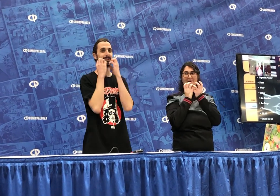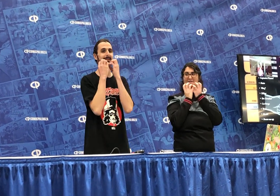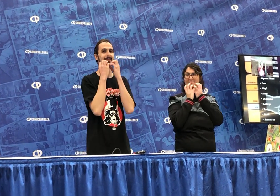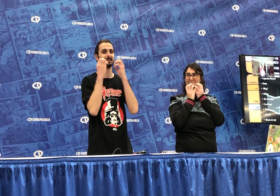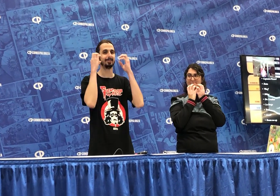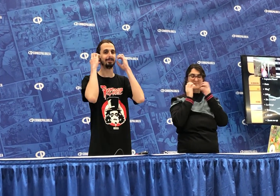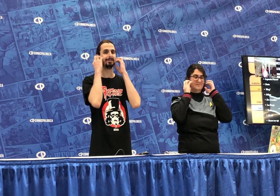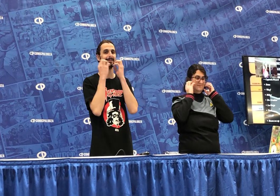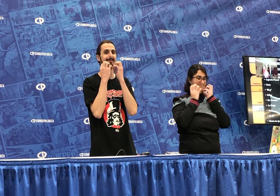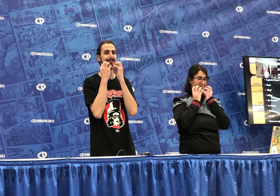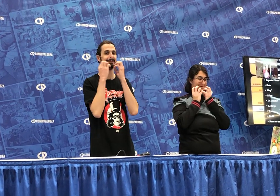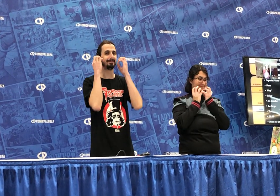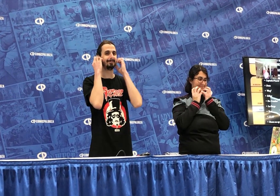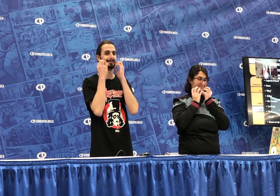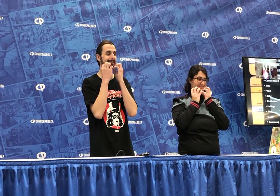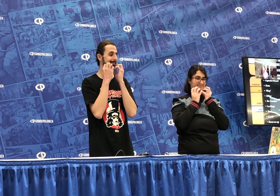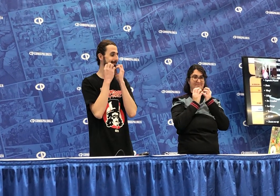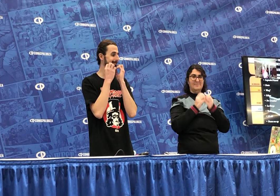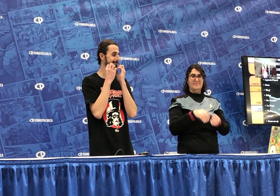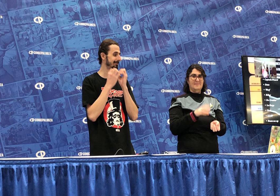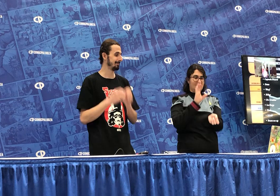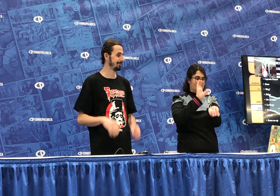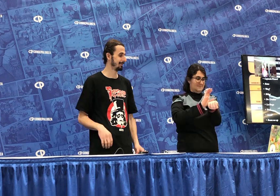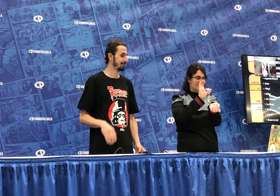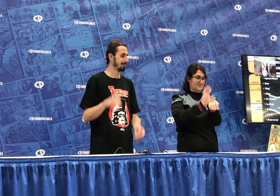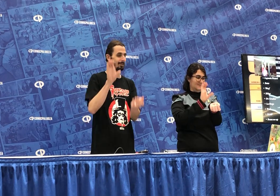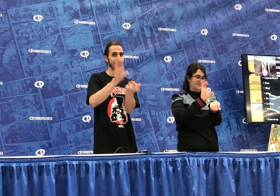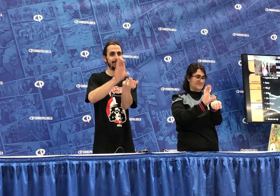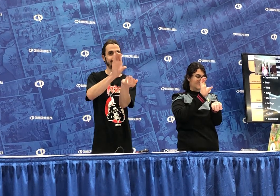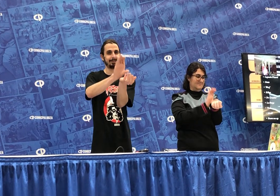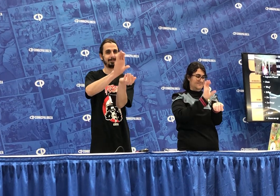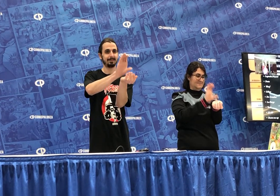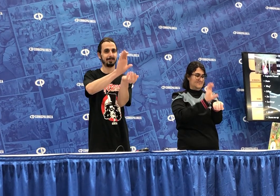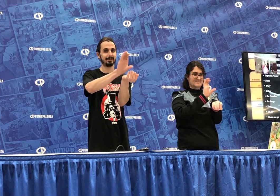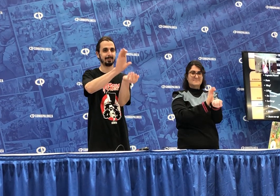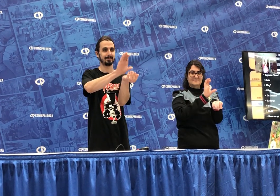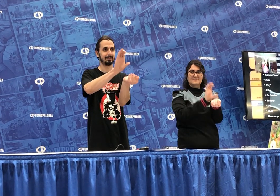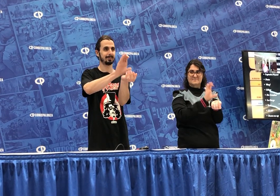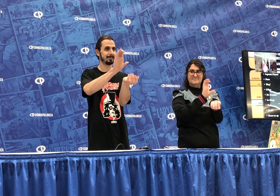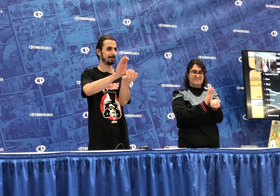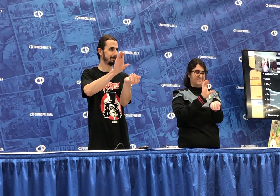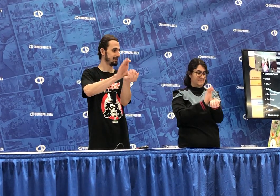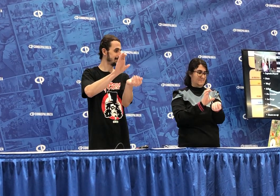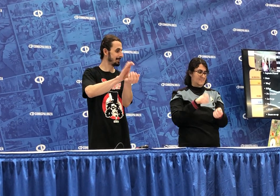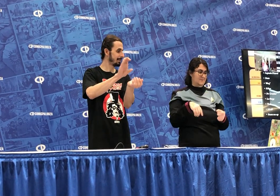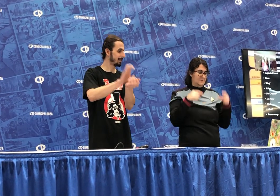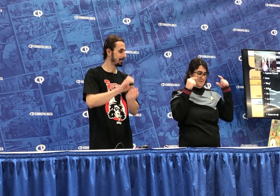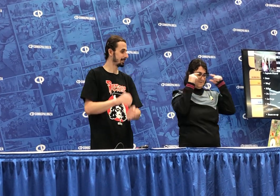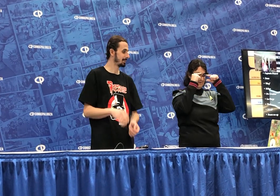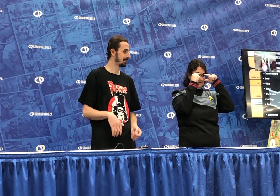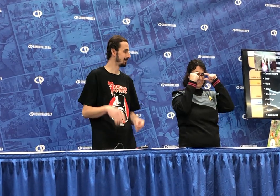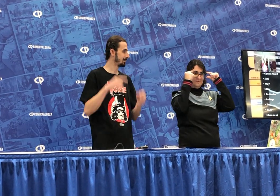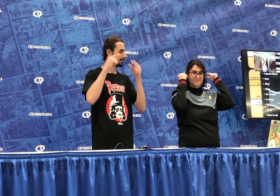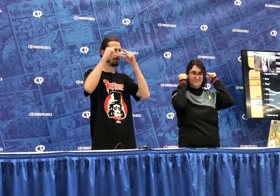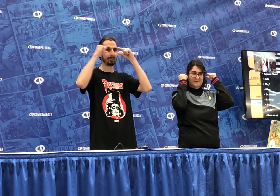Riker, that nice beard, Riker. Dr. Crusher, doctor with a C. The